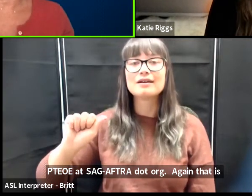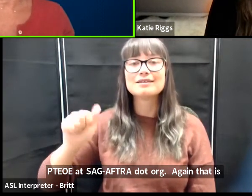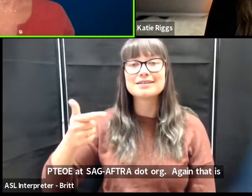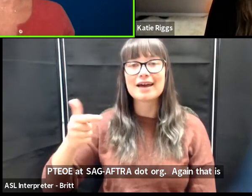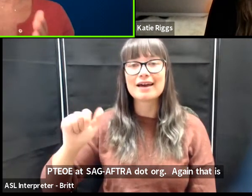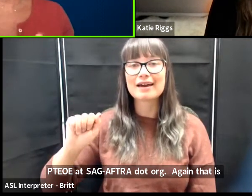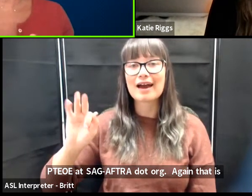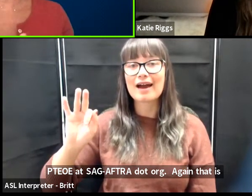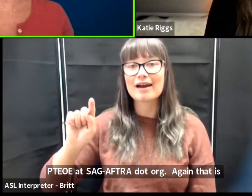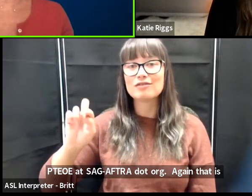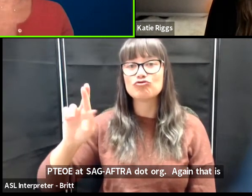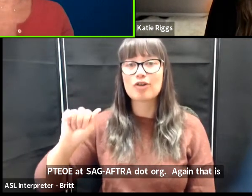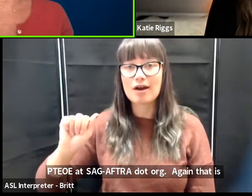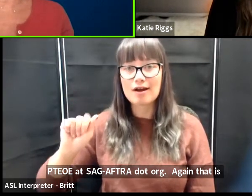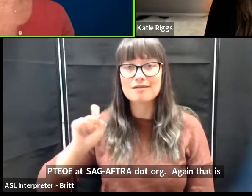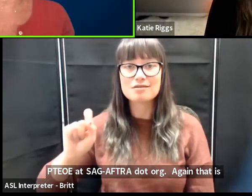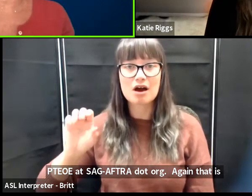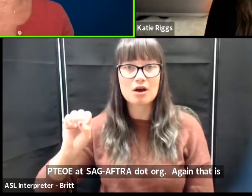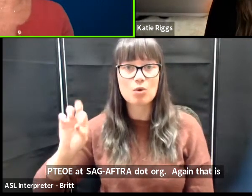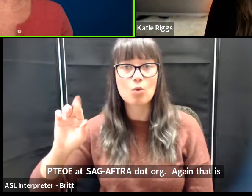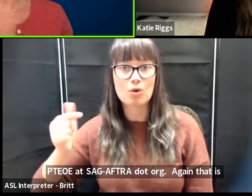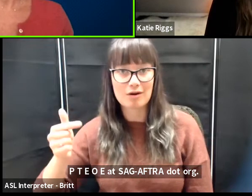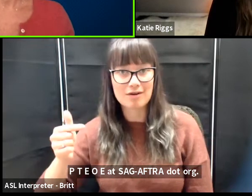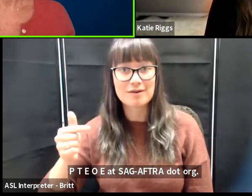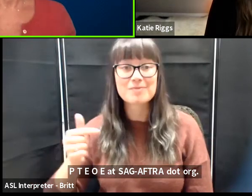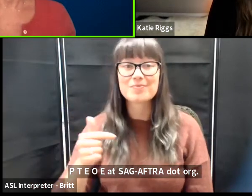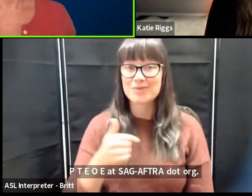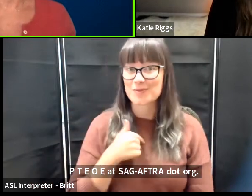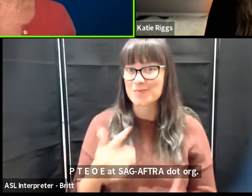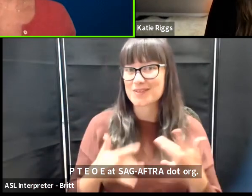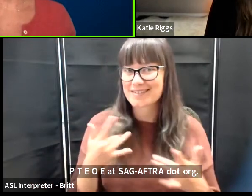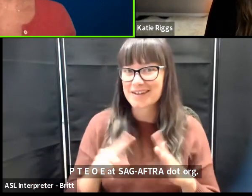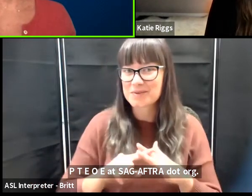pteoe@sagaftra.org. I'm incredibly excited to kick off today's event.